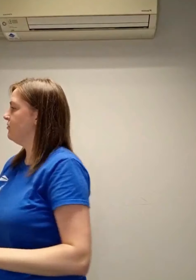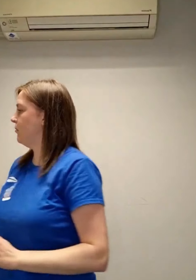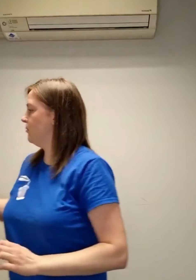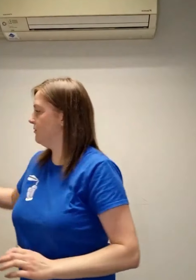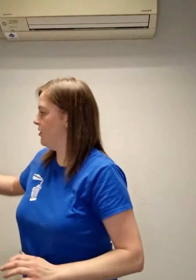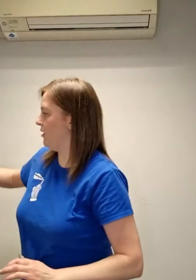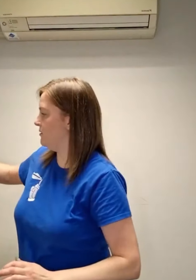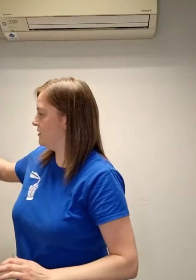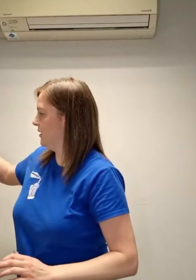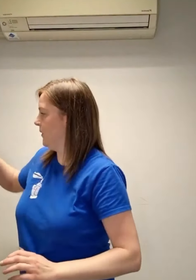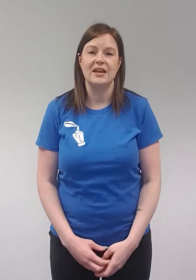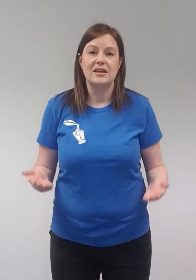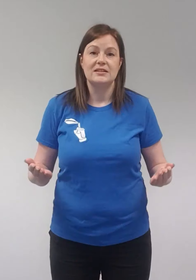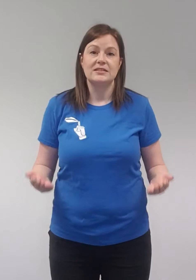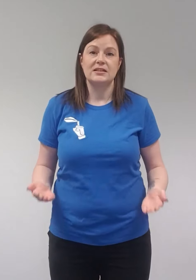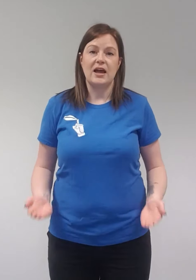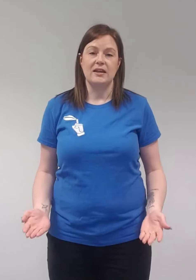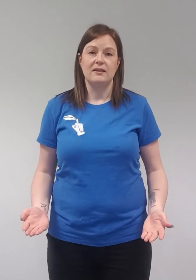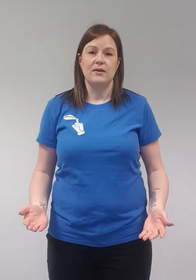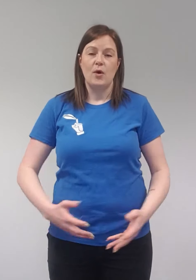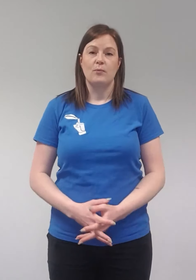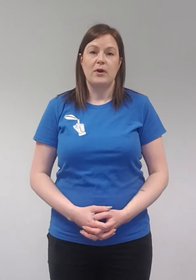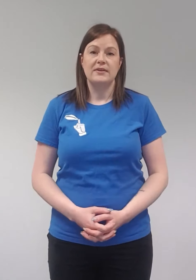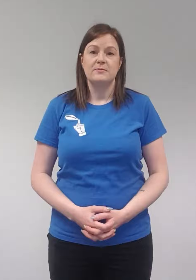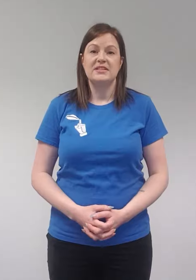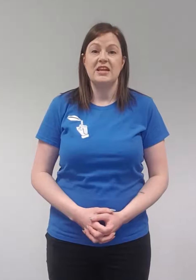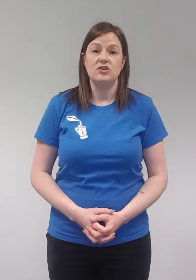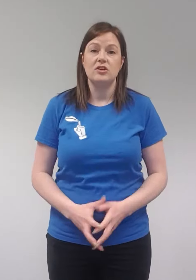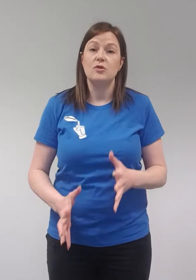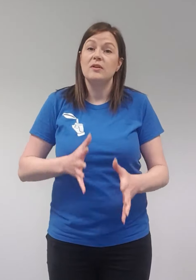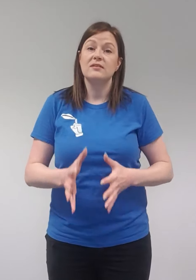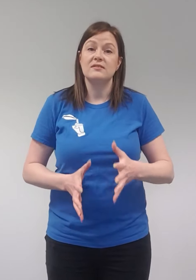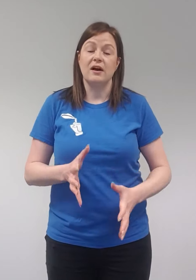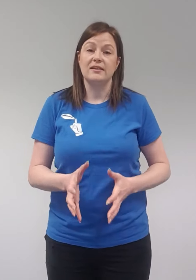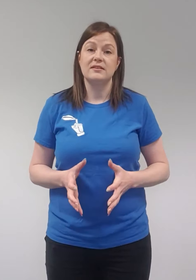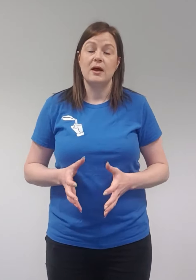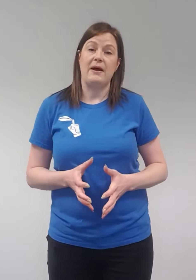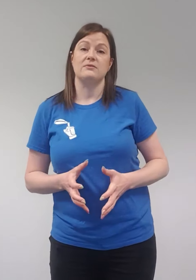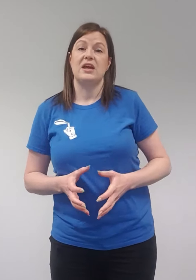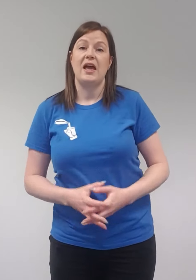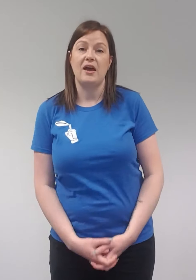all of those, today I'm going to be teaching you the signs about health.